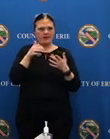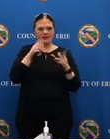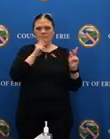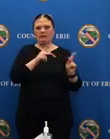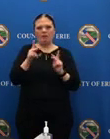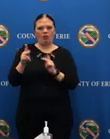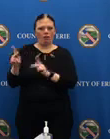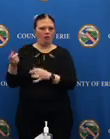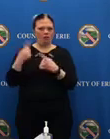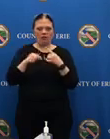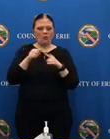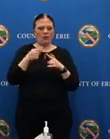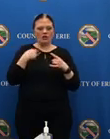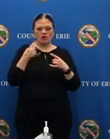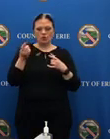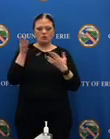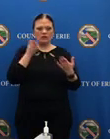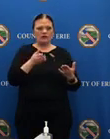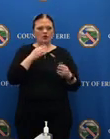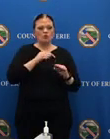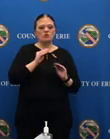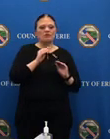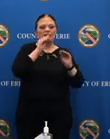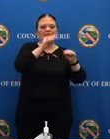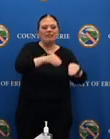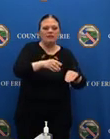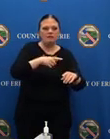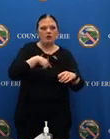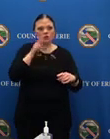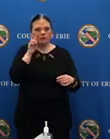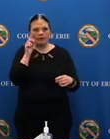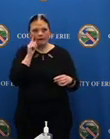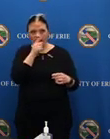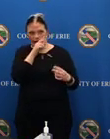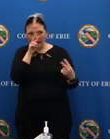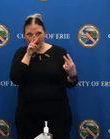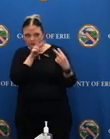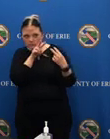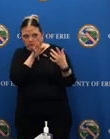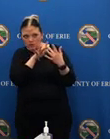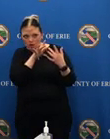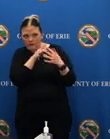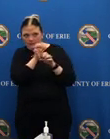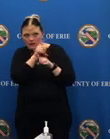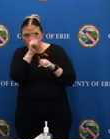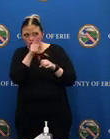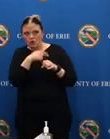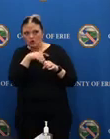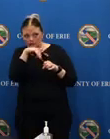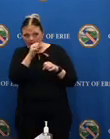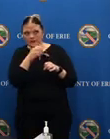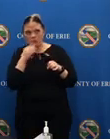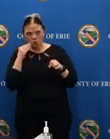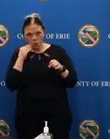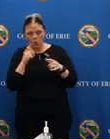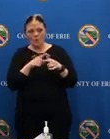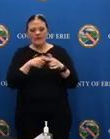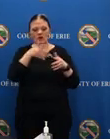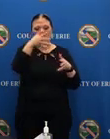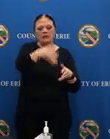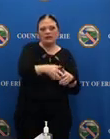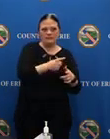while you're delivering. You will leave the food on their porch. You will make eye contact with them to make certain that they're getting the food, but then you will leave and you will not come in contact